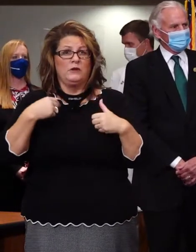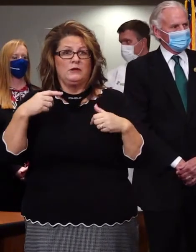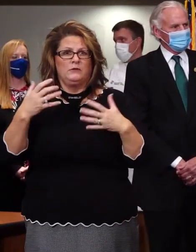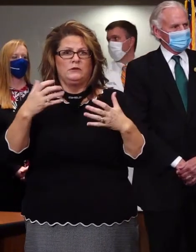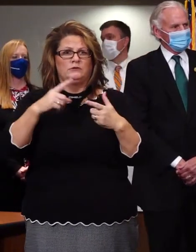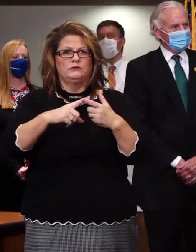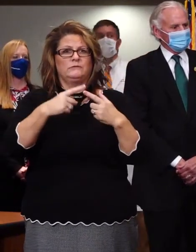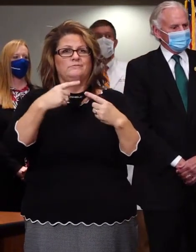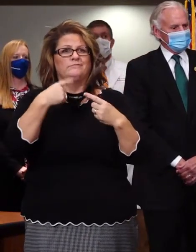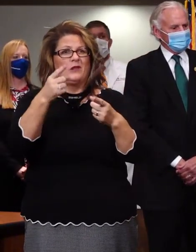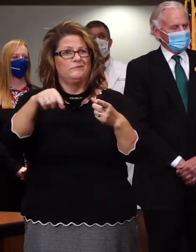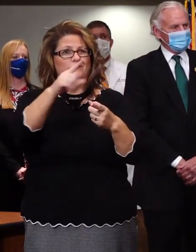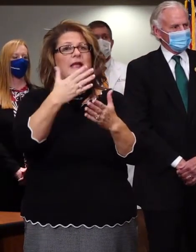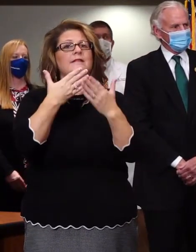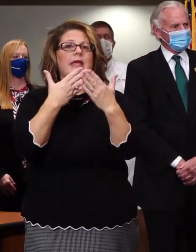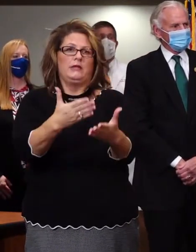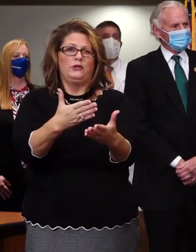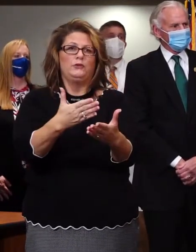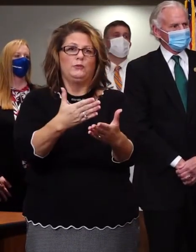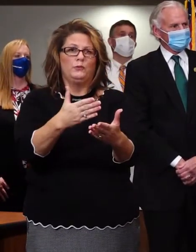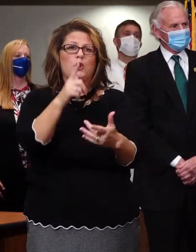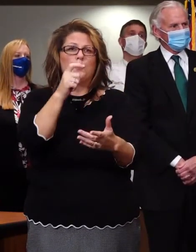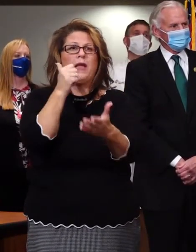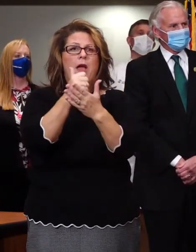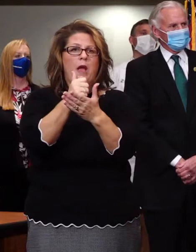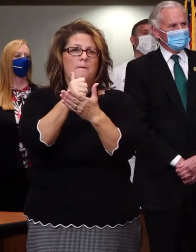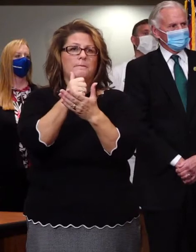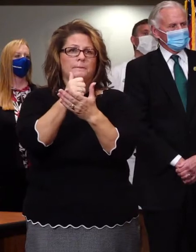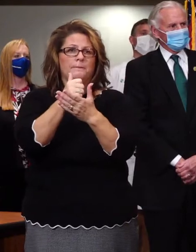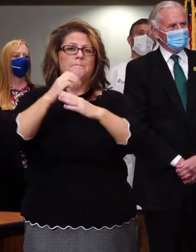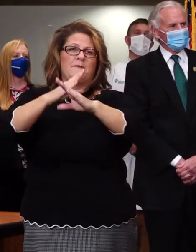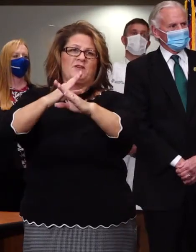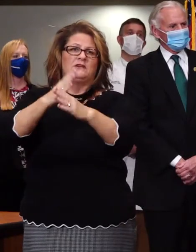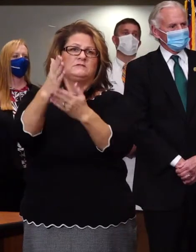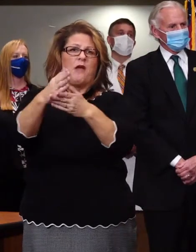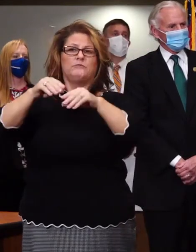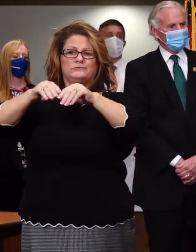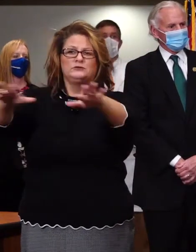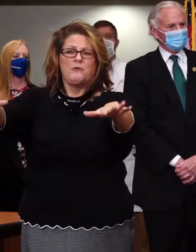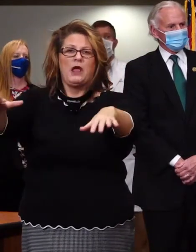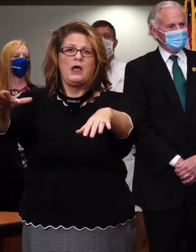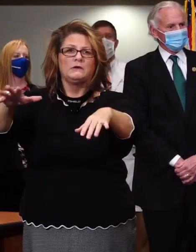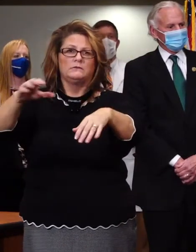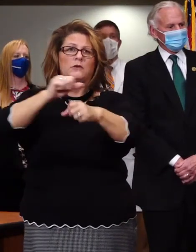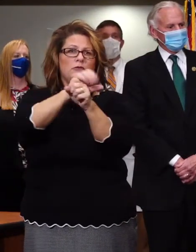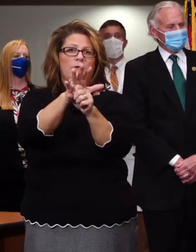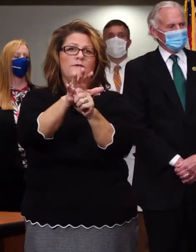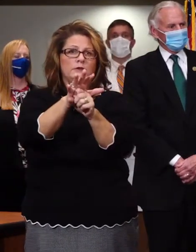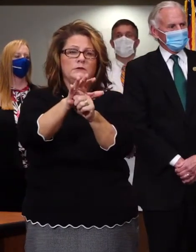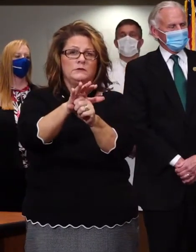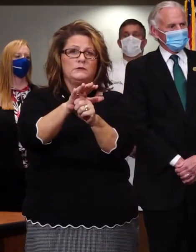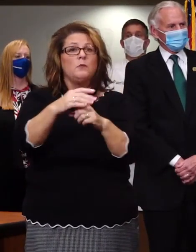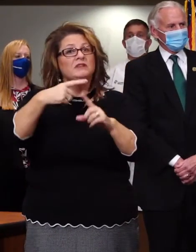everyone who has done their part to help stop COVID vaccine. And over these past months, we have made a lot of positive